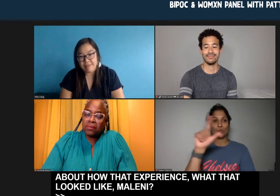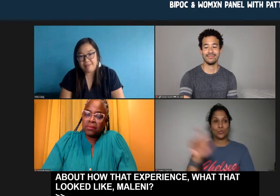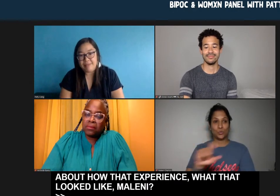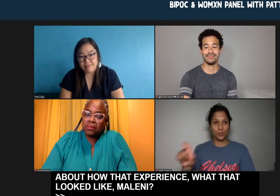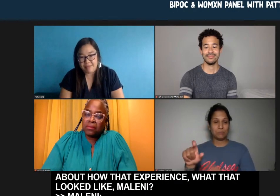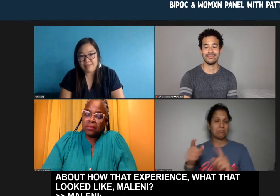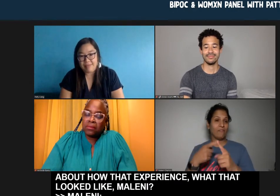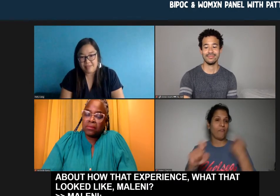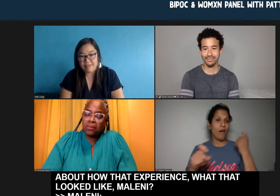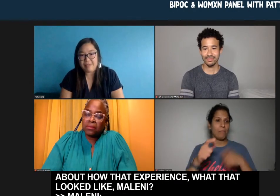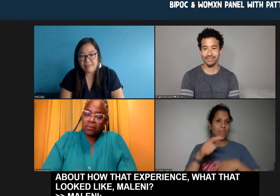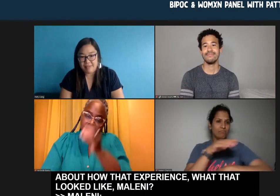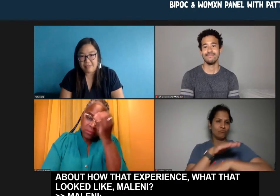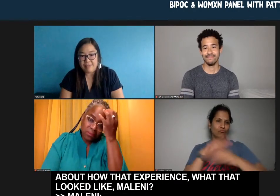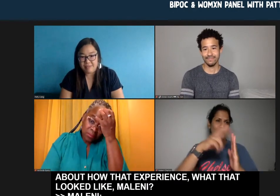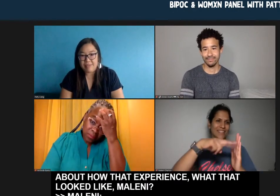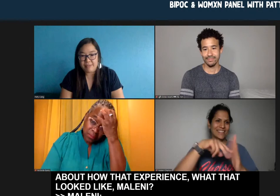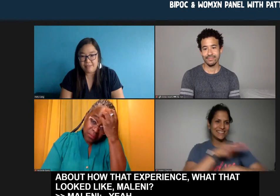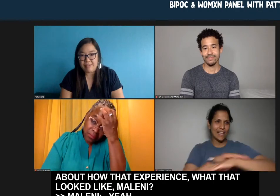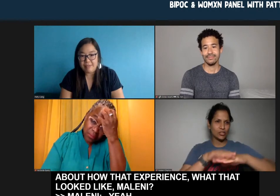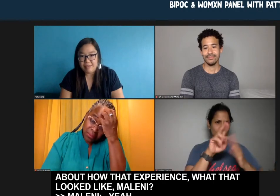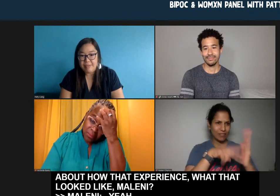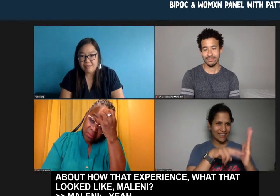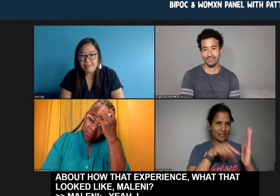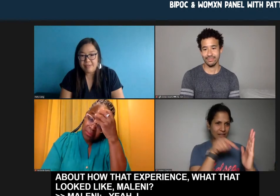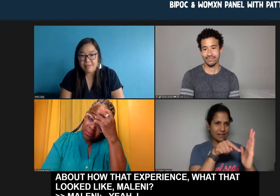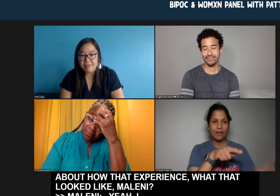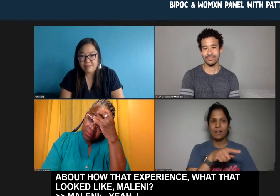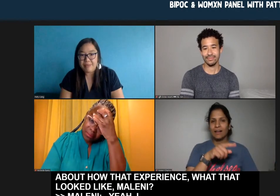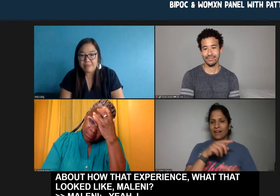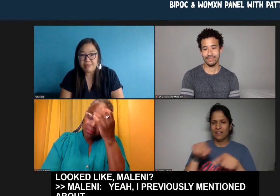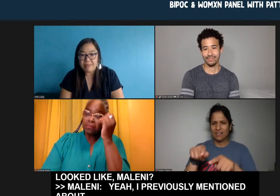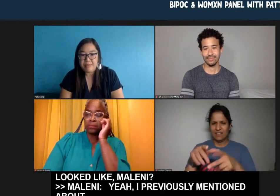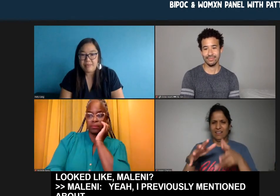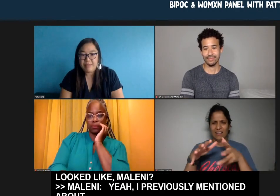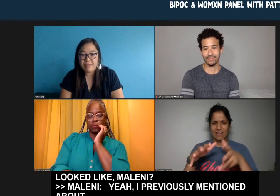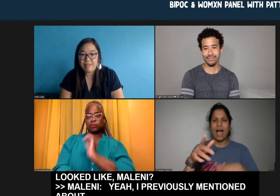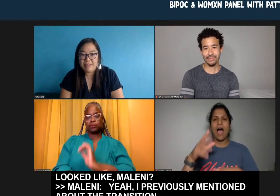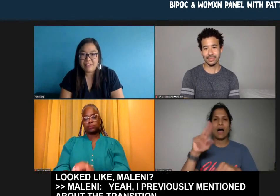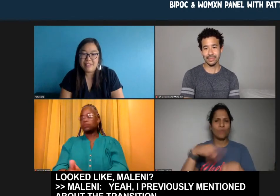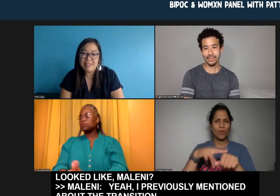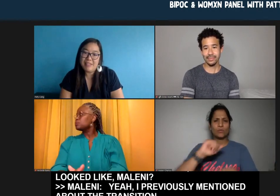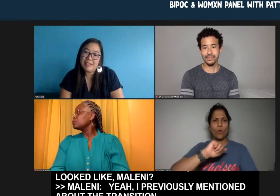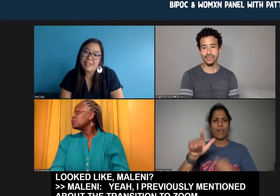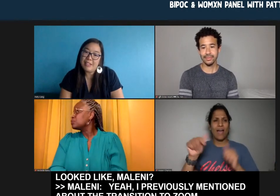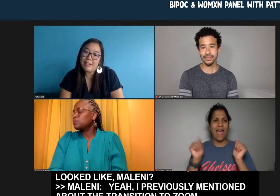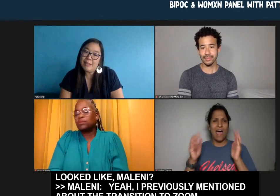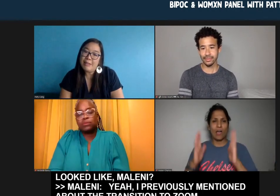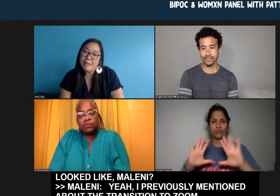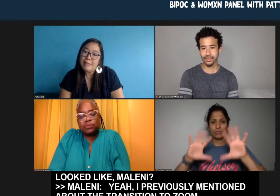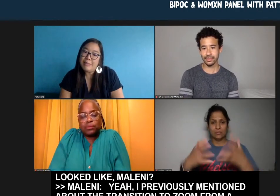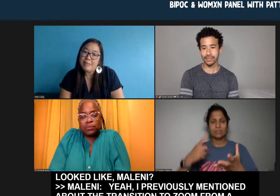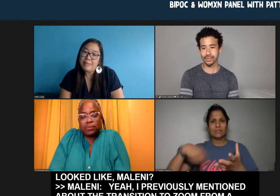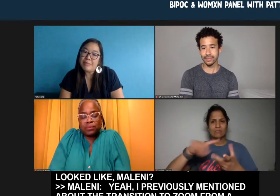about the transition to Zoom from a stage read. We're talking about the experience with Monique Holt,